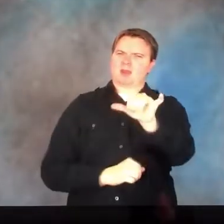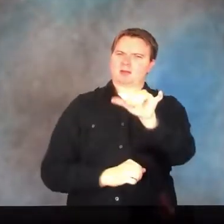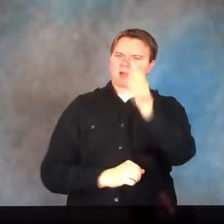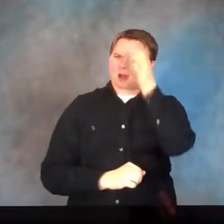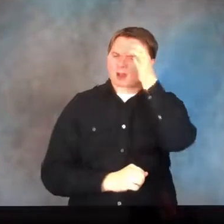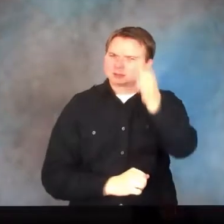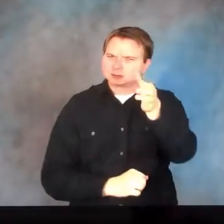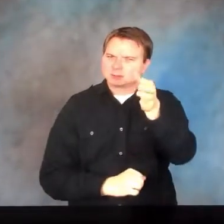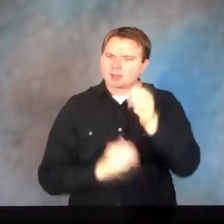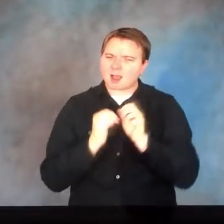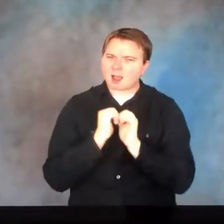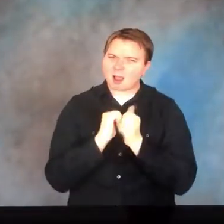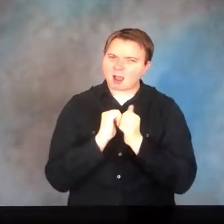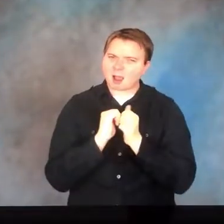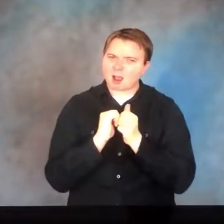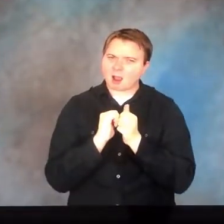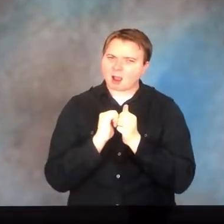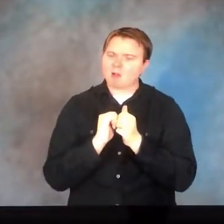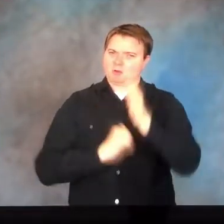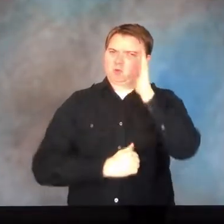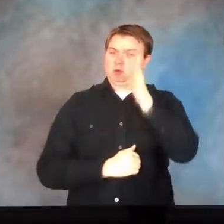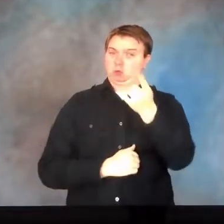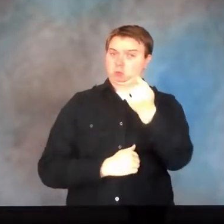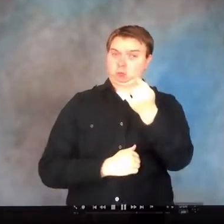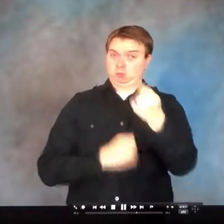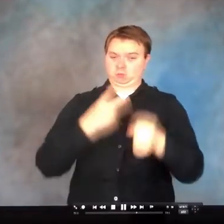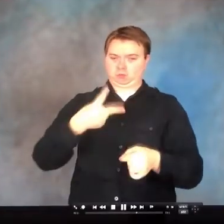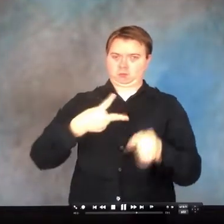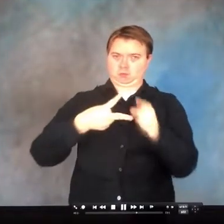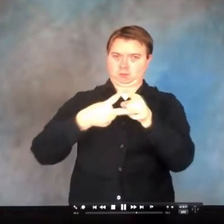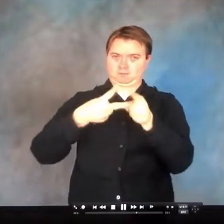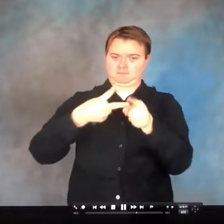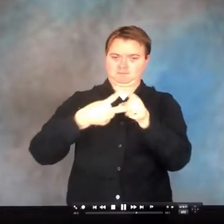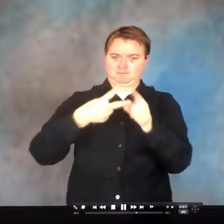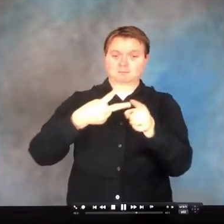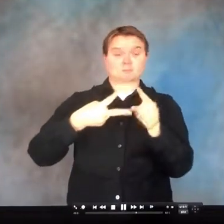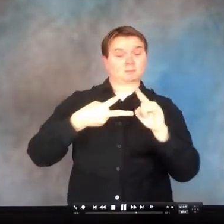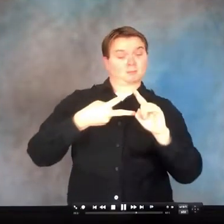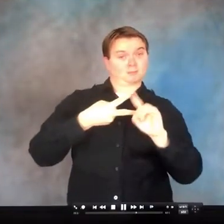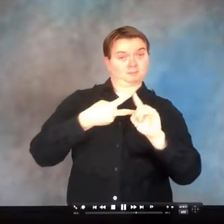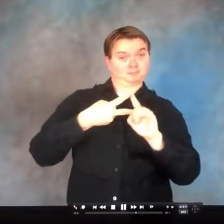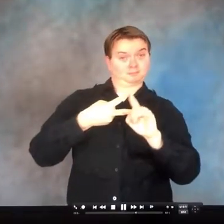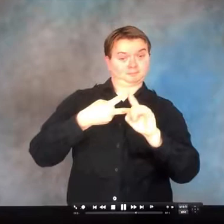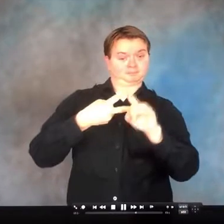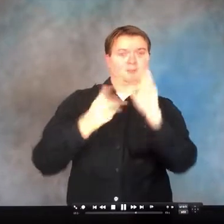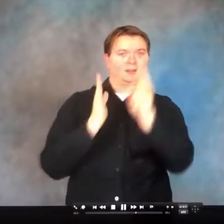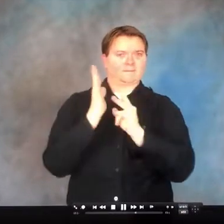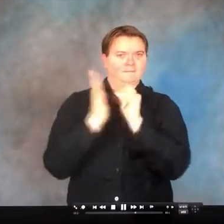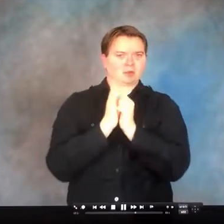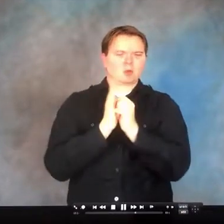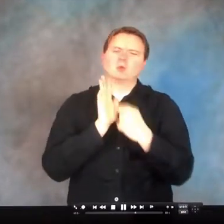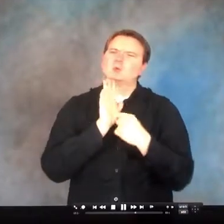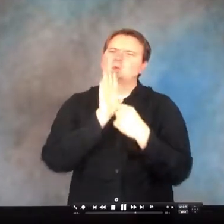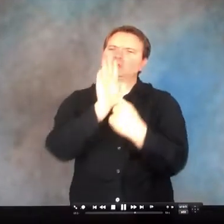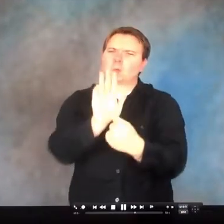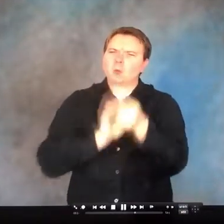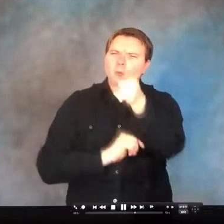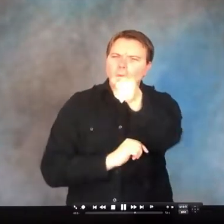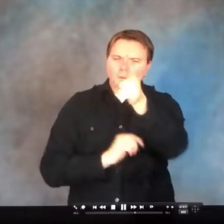don't you draw from those to help you build this concept? We're going to have two different types of exercises.